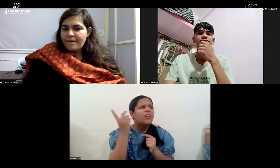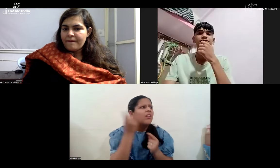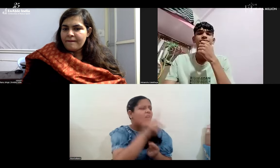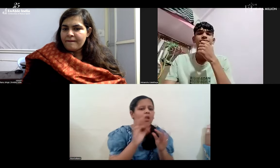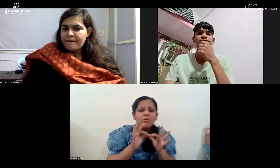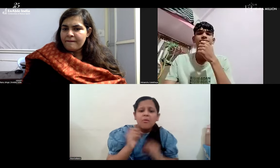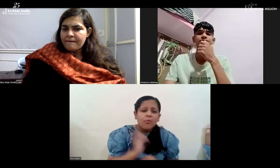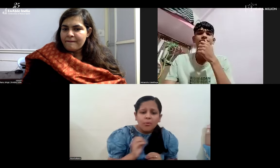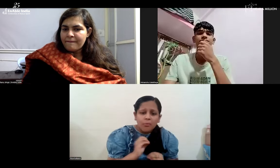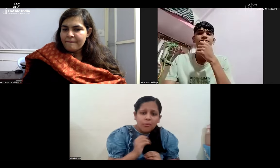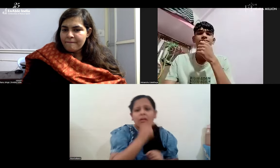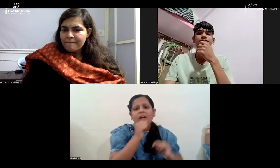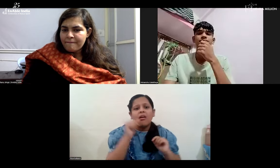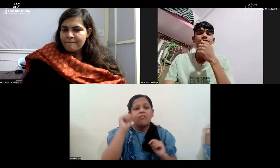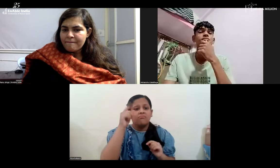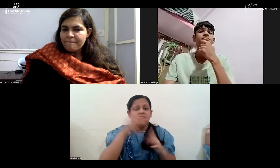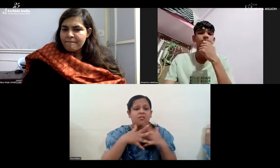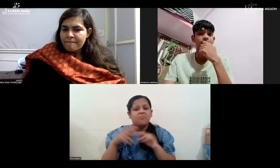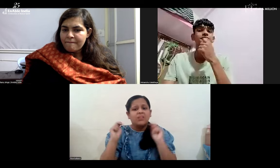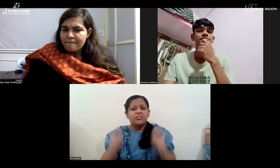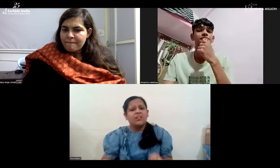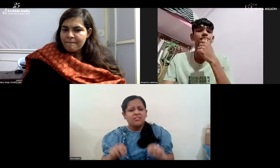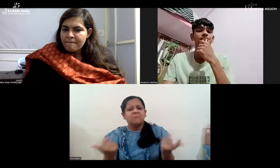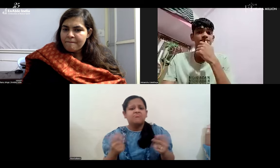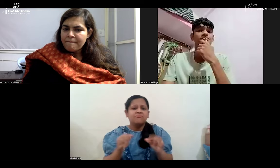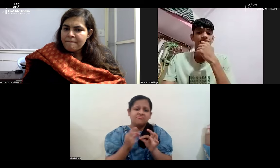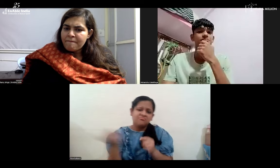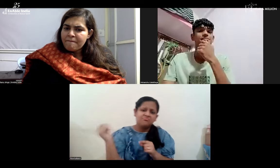Kavita, yeah, you want to say something?